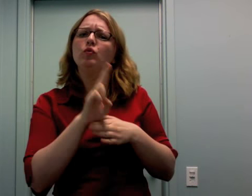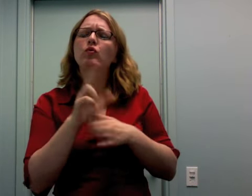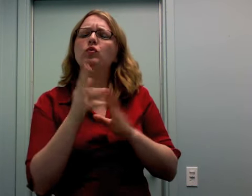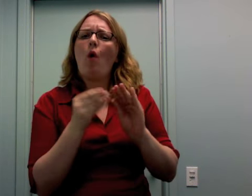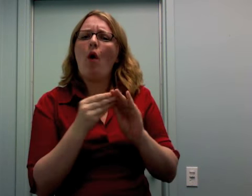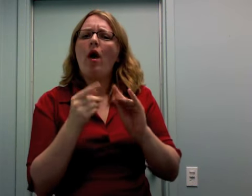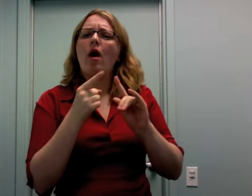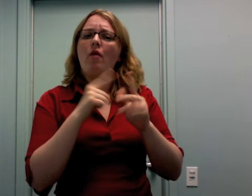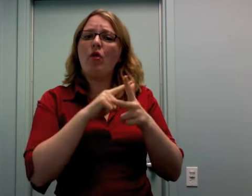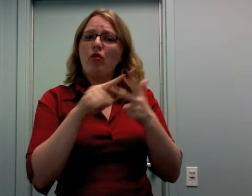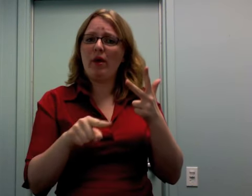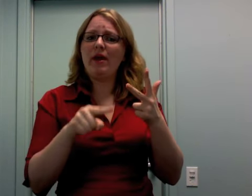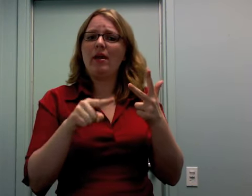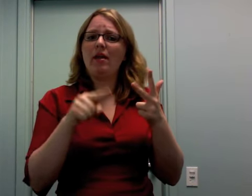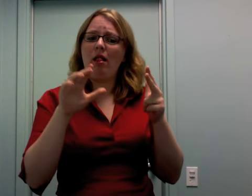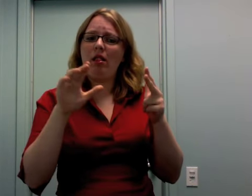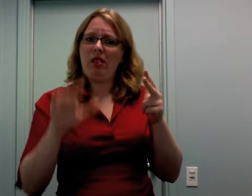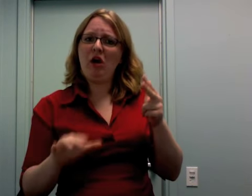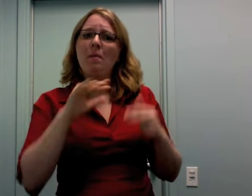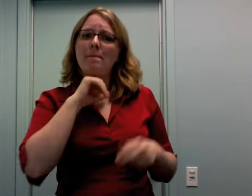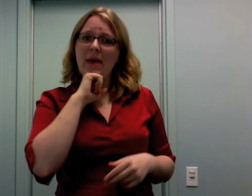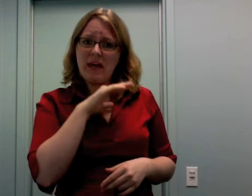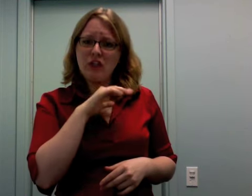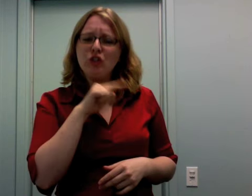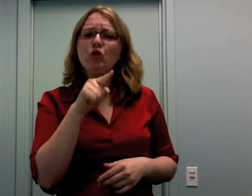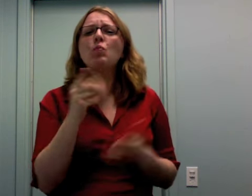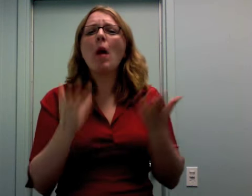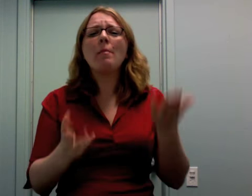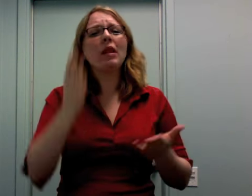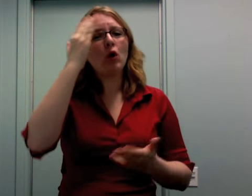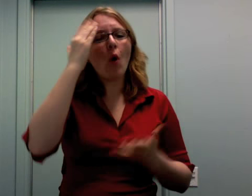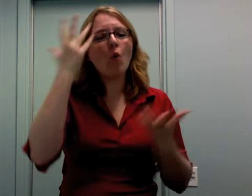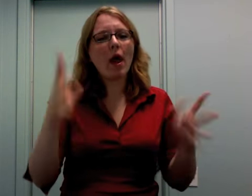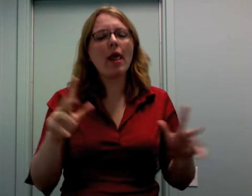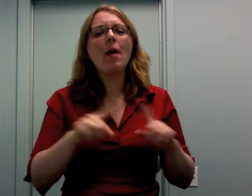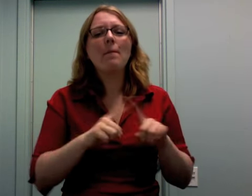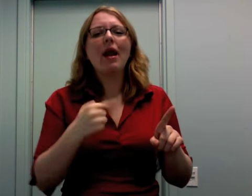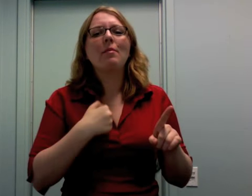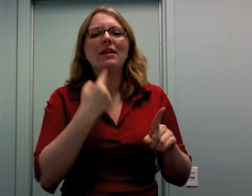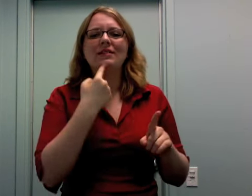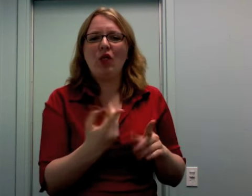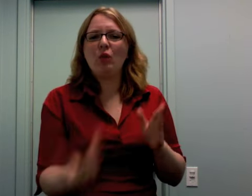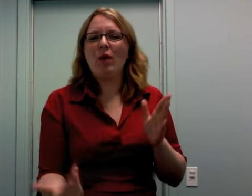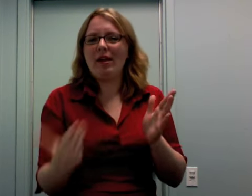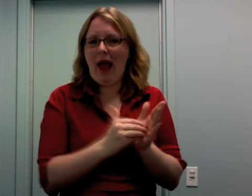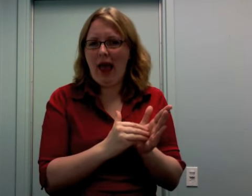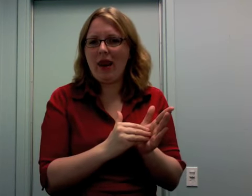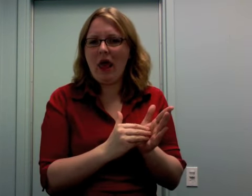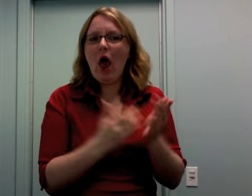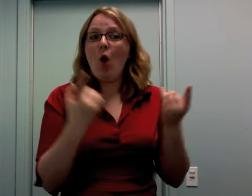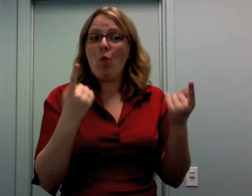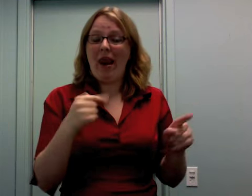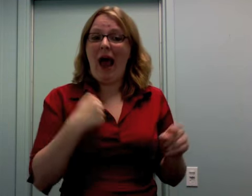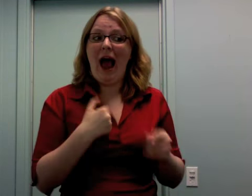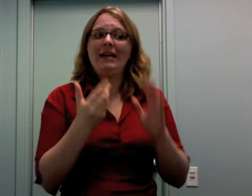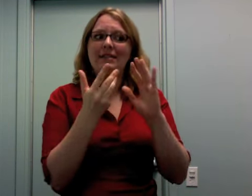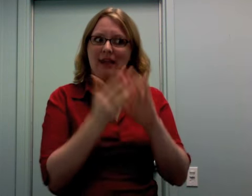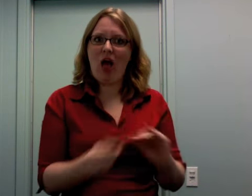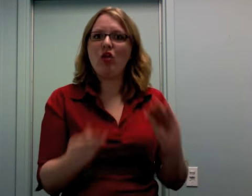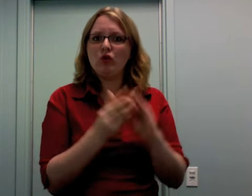which you probably know, but I'm going to retell it for you. And as I do this, I want you to think about what the main events are in the